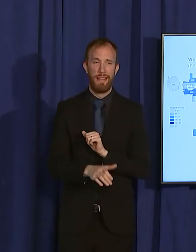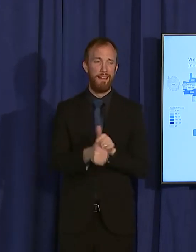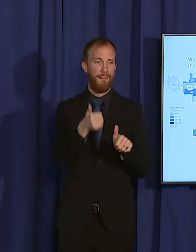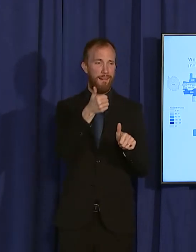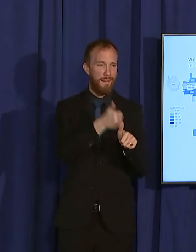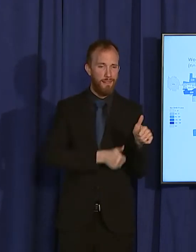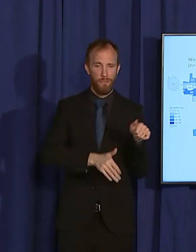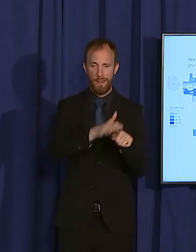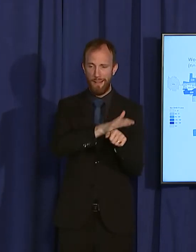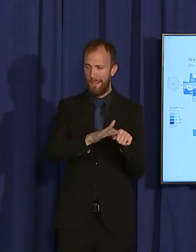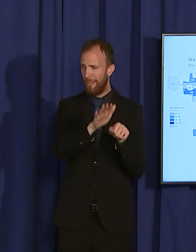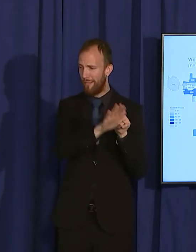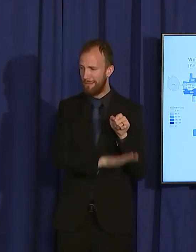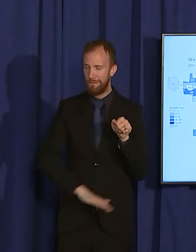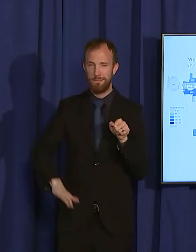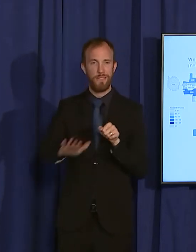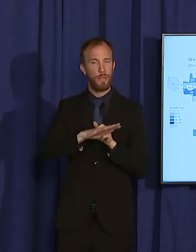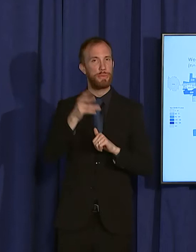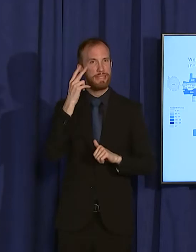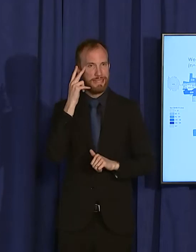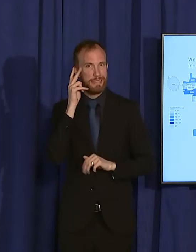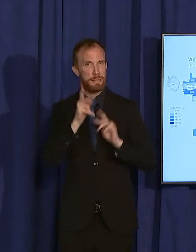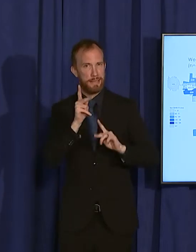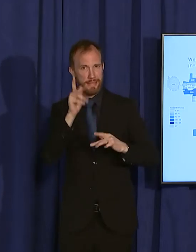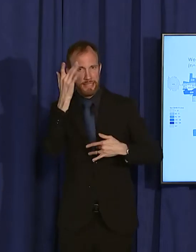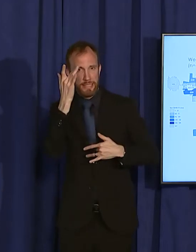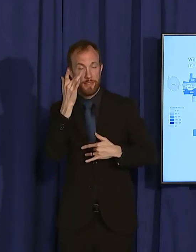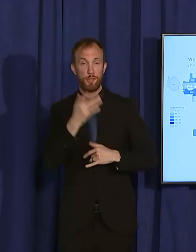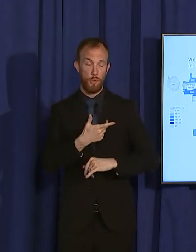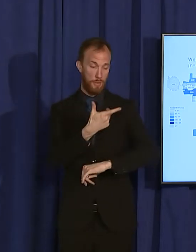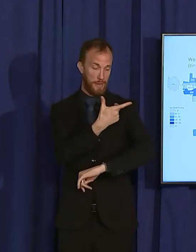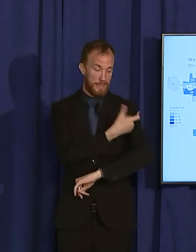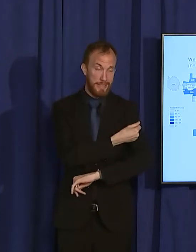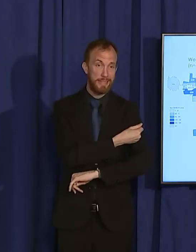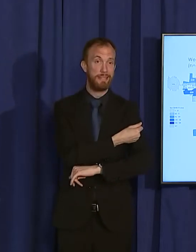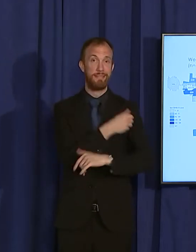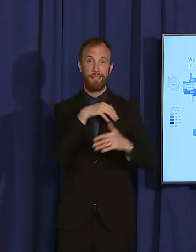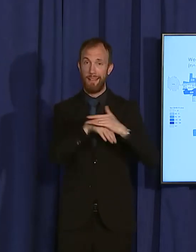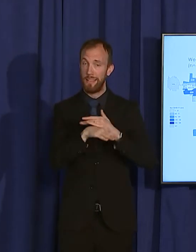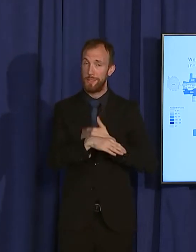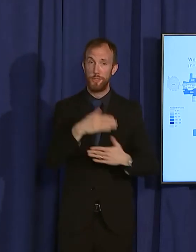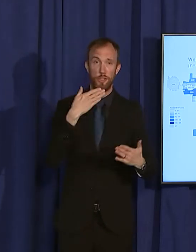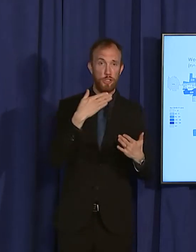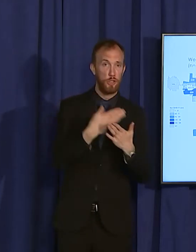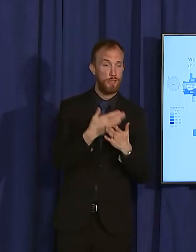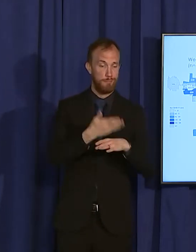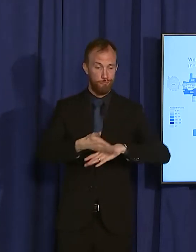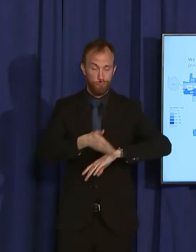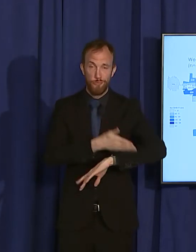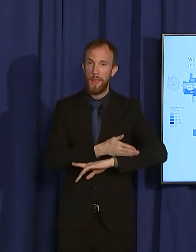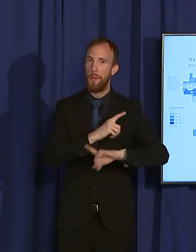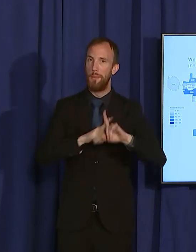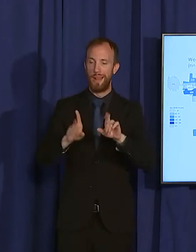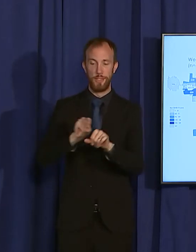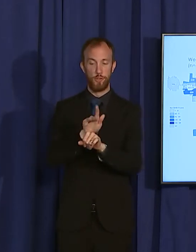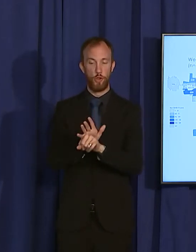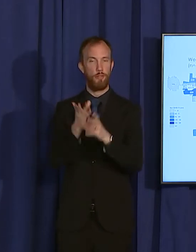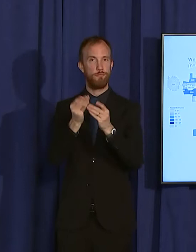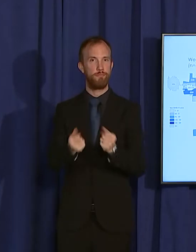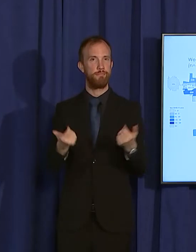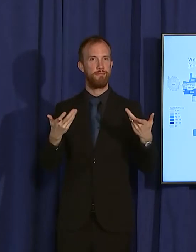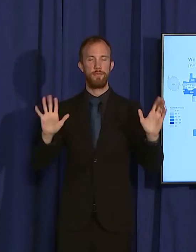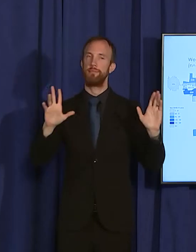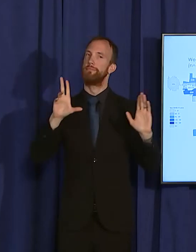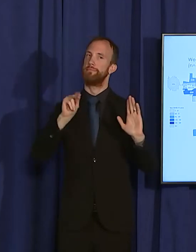Chicago. So while we're making good progress on vaccine, we are not yet done with COVID. And the number one thing you can do to protect yourself